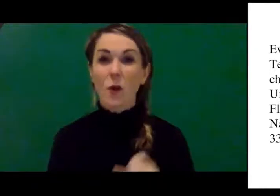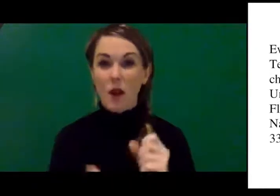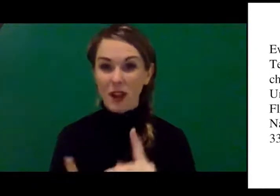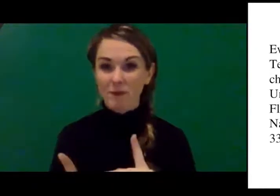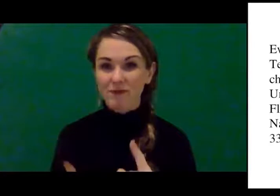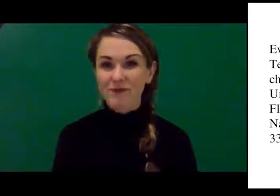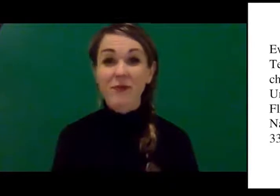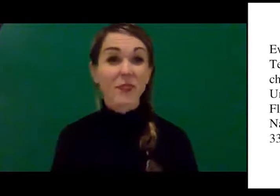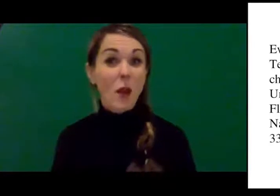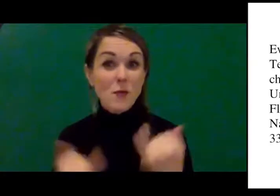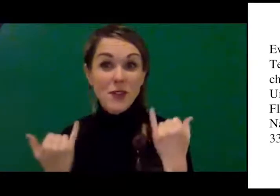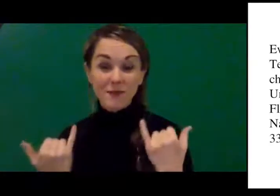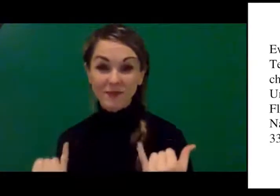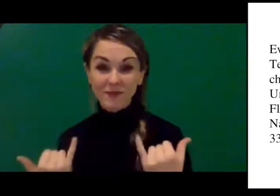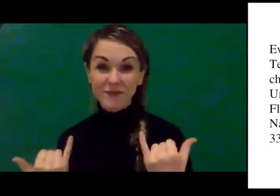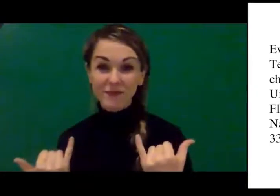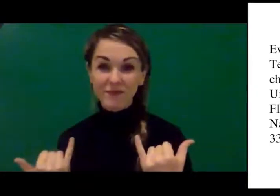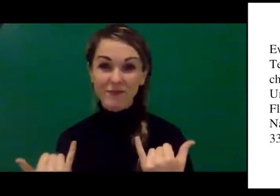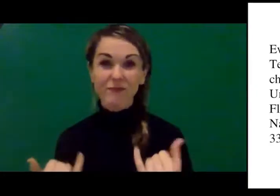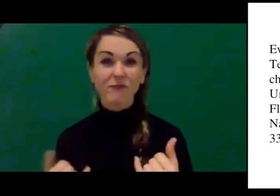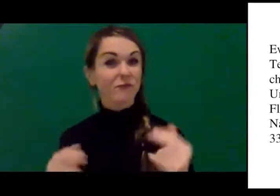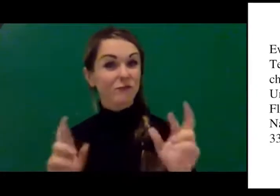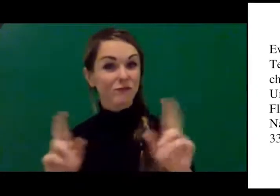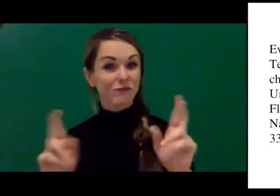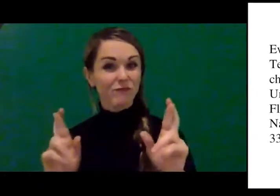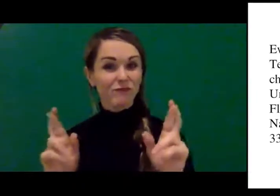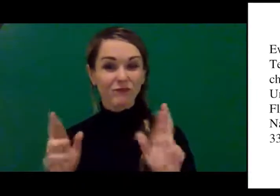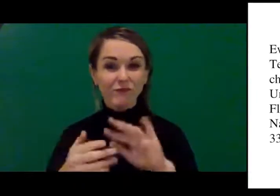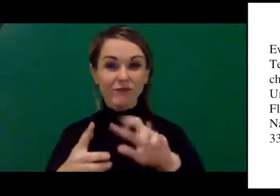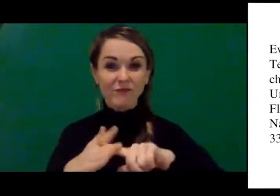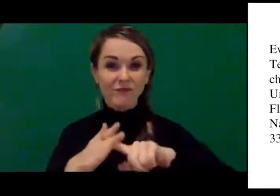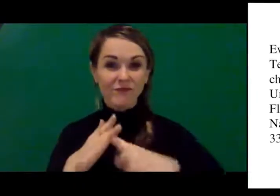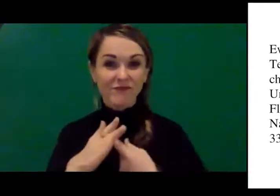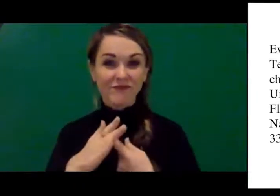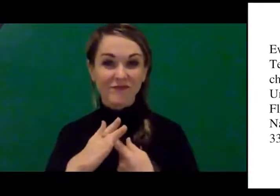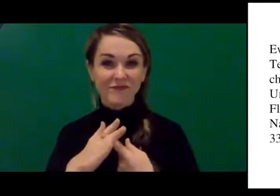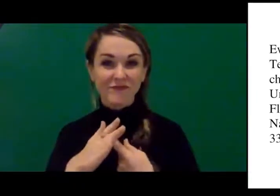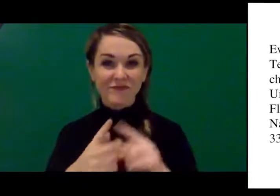So today, are we ready to start our story? Everybody ready?